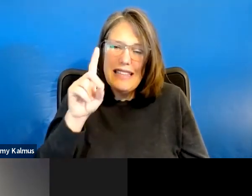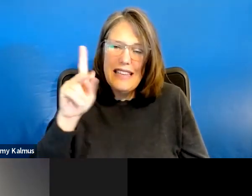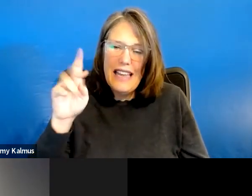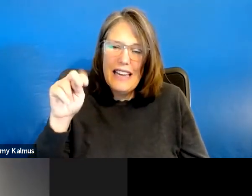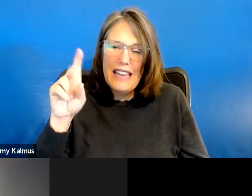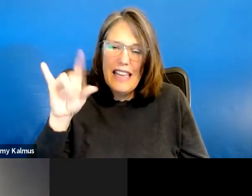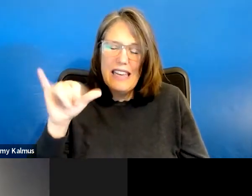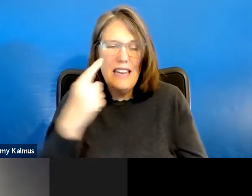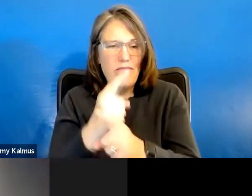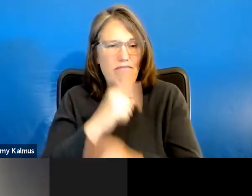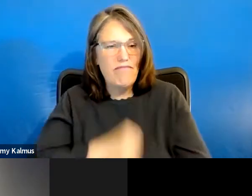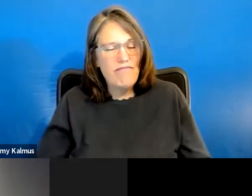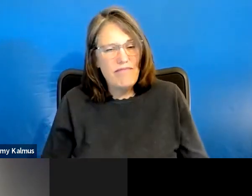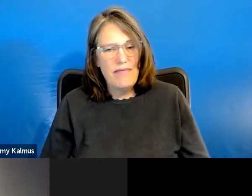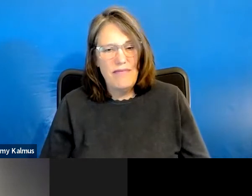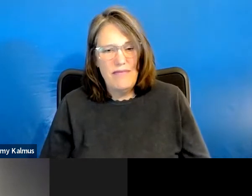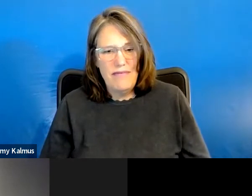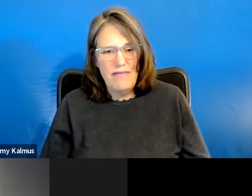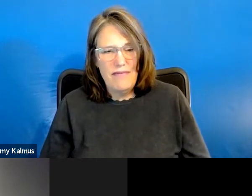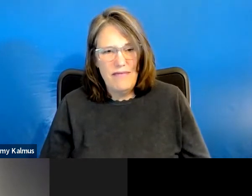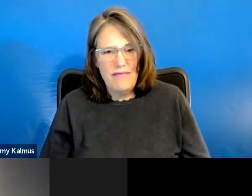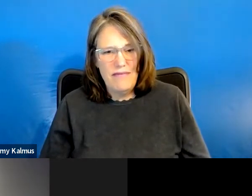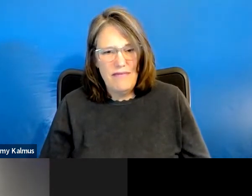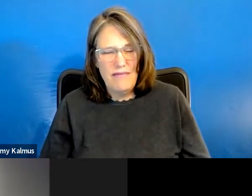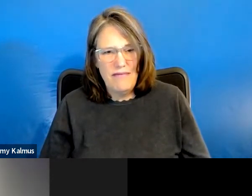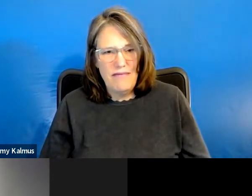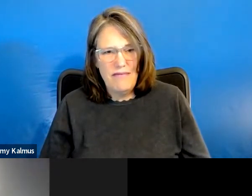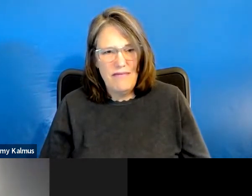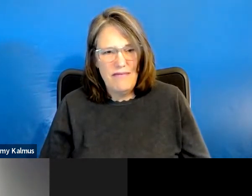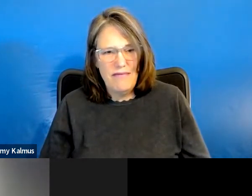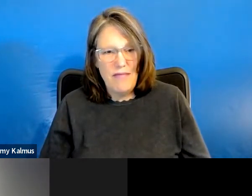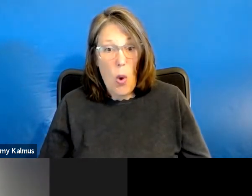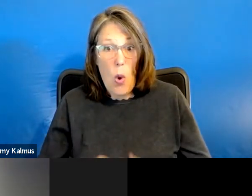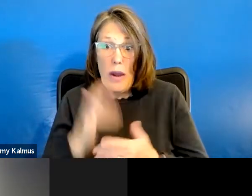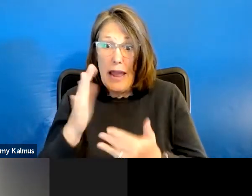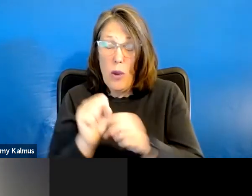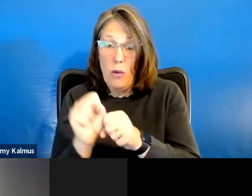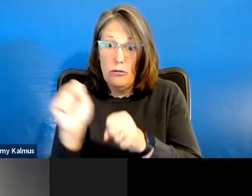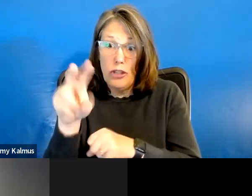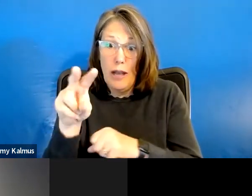You got it. Whoa, that's gonna jump you up there. Yep.